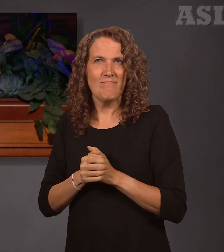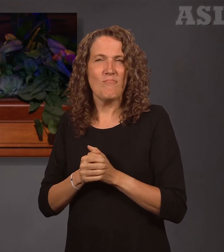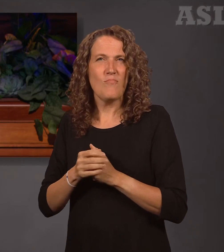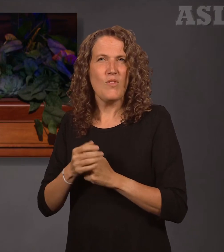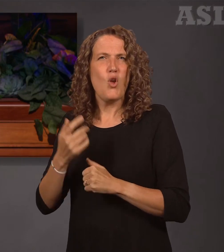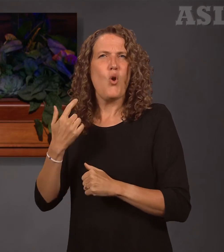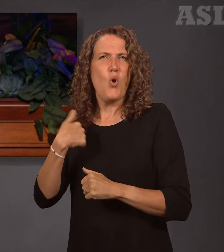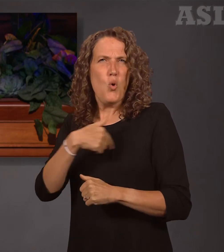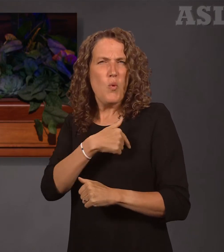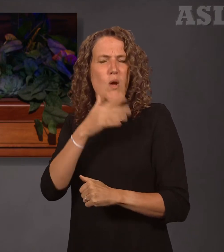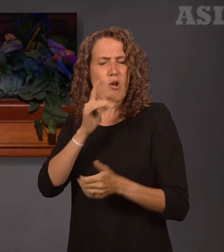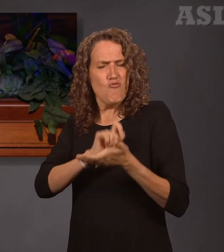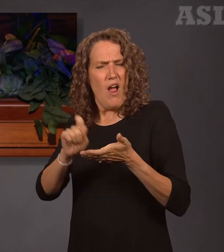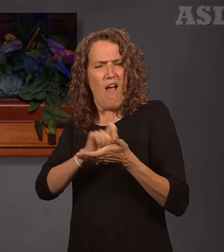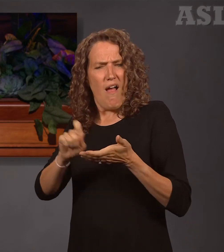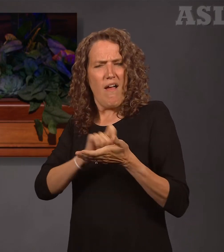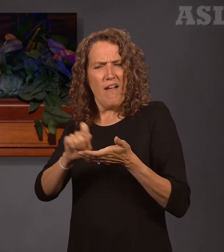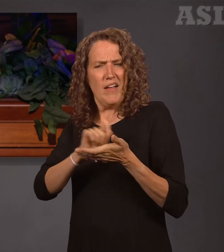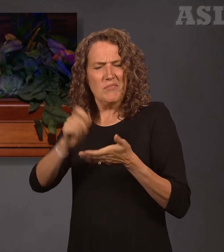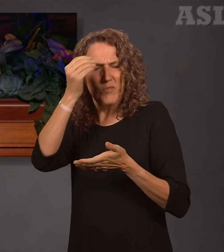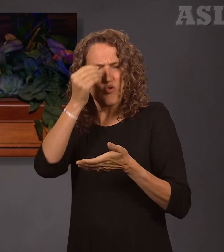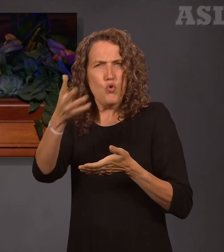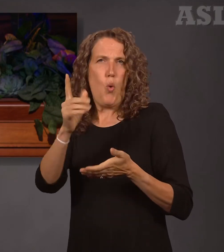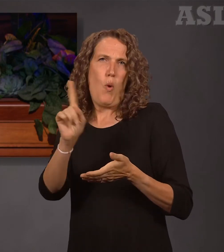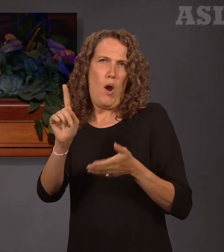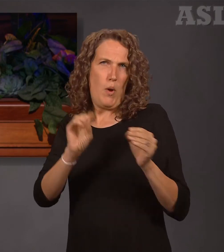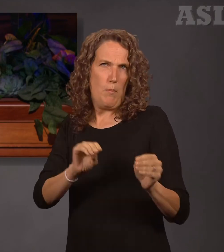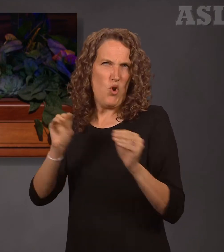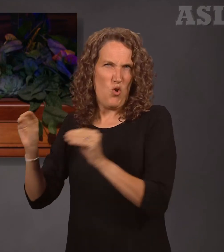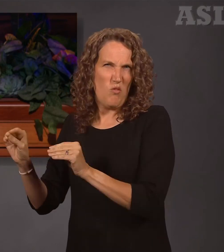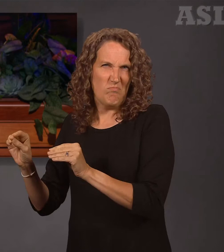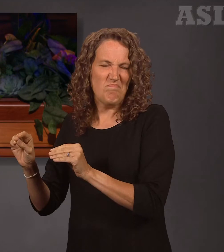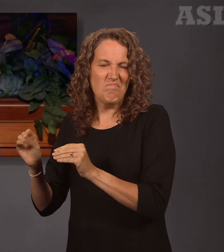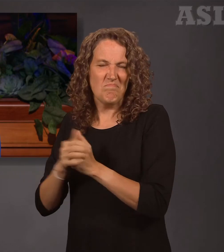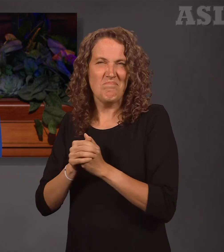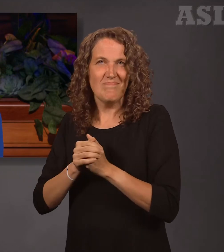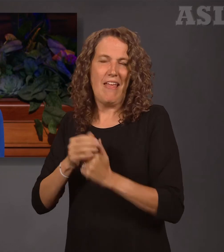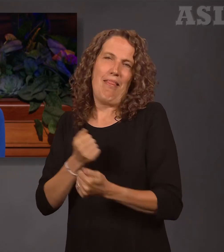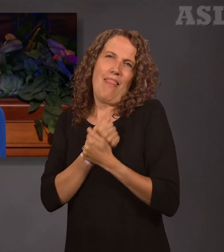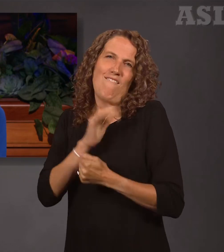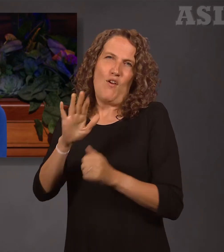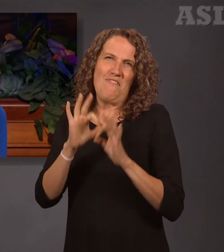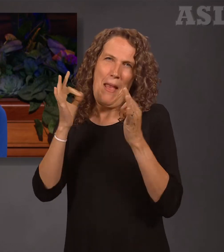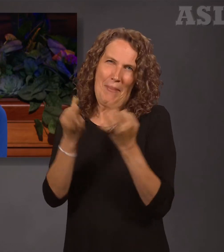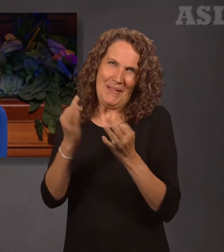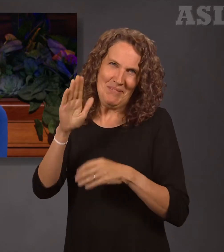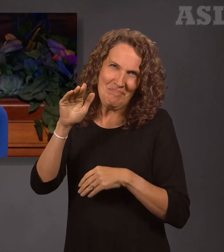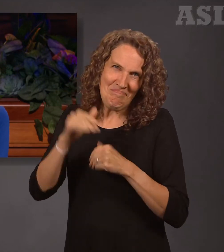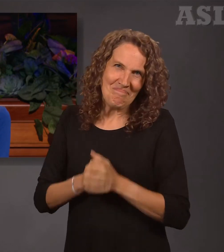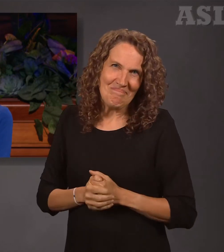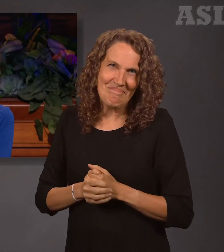we'll write in a few days and tell you where we are love your family